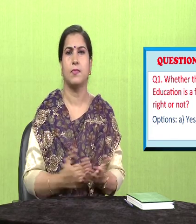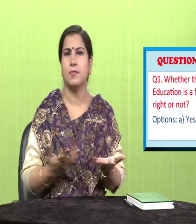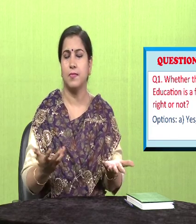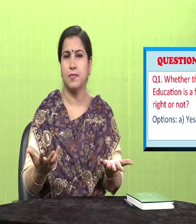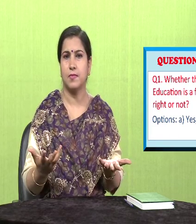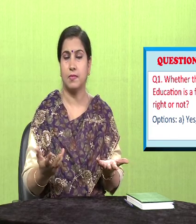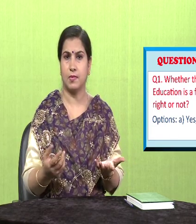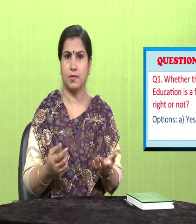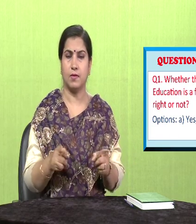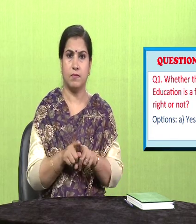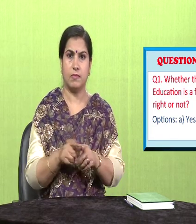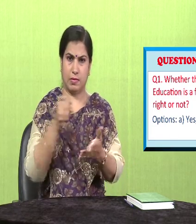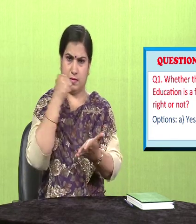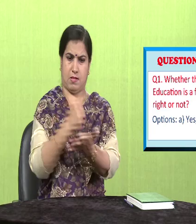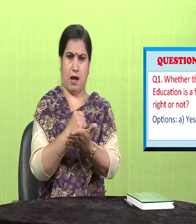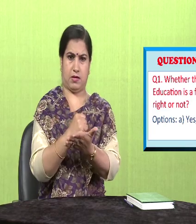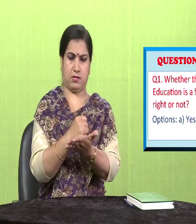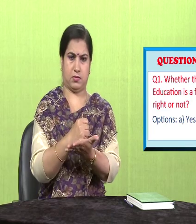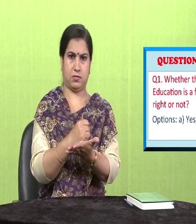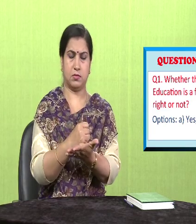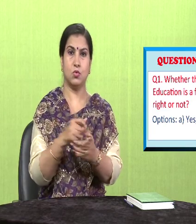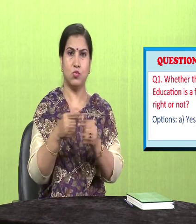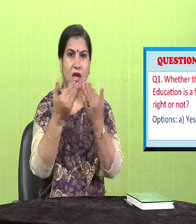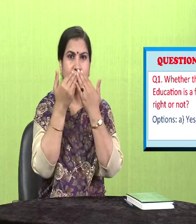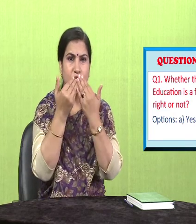the right to education is a fundamental right or not.